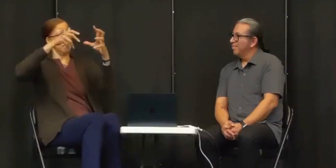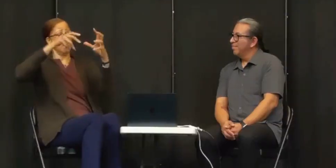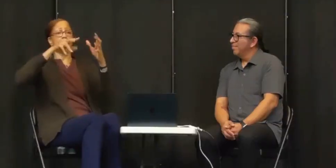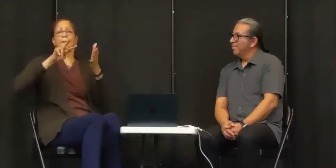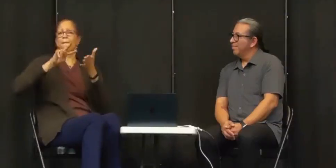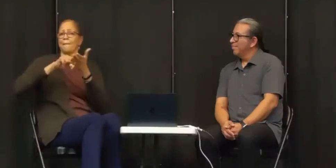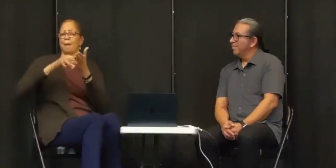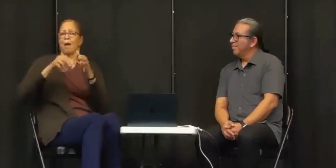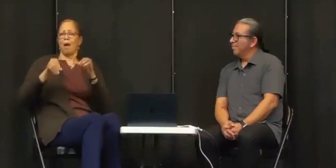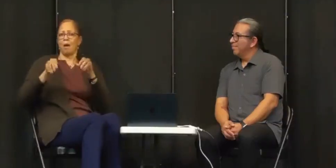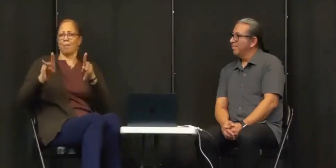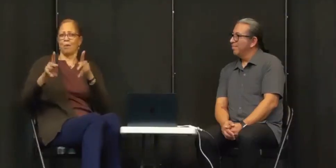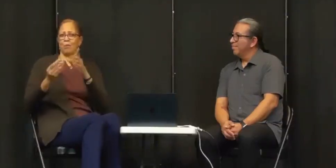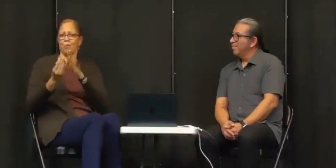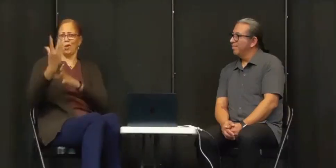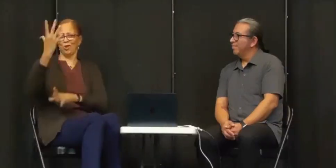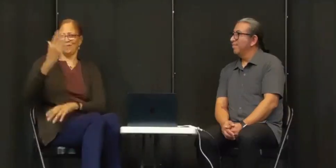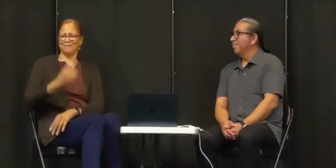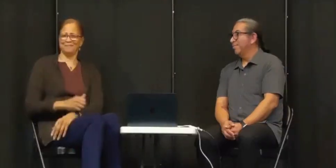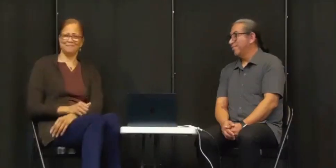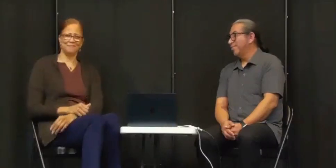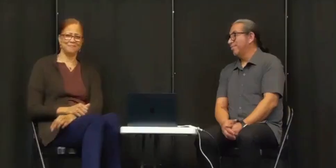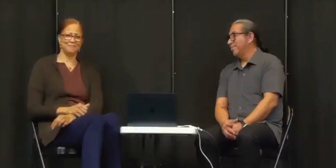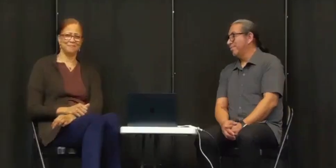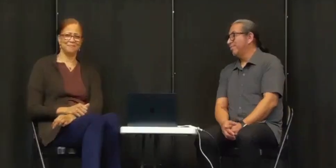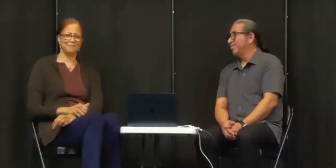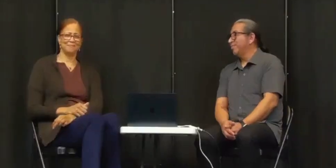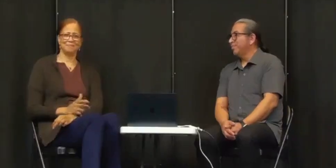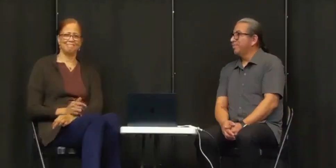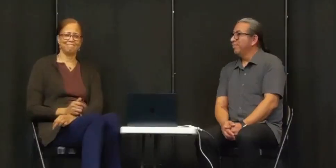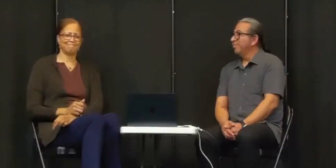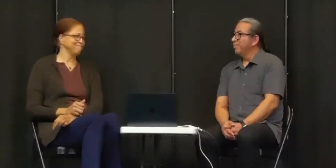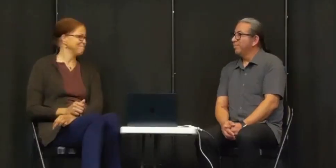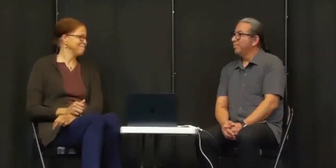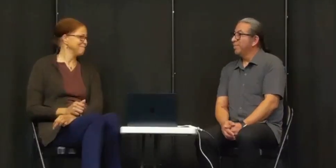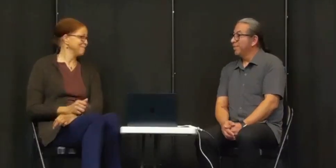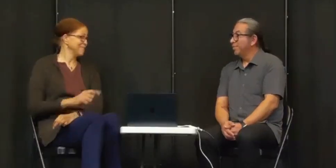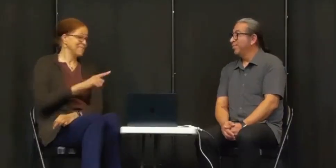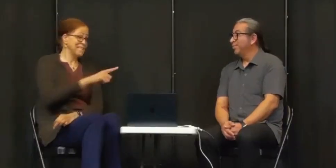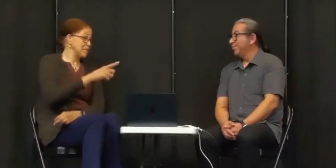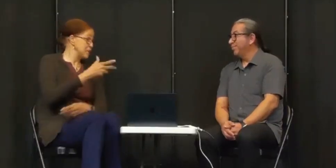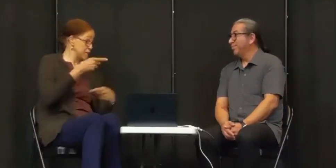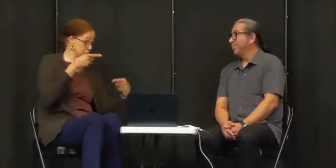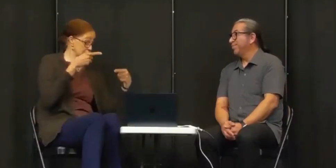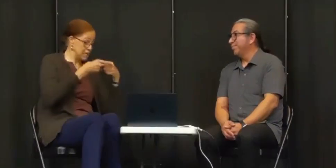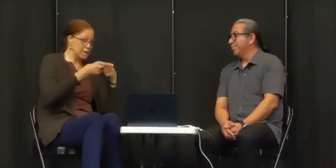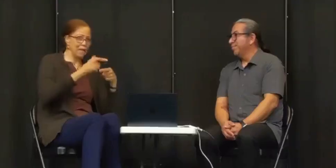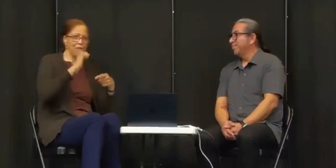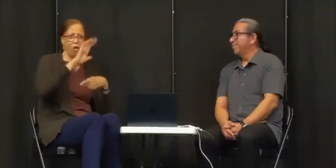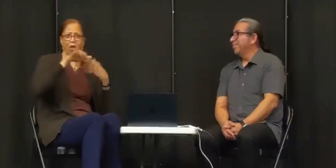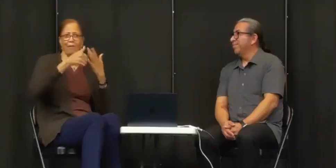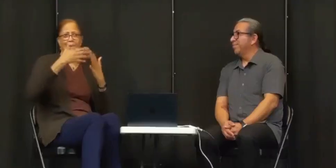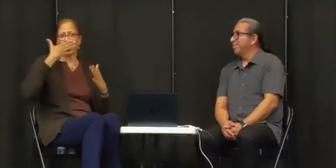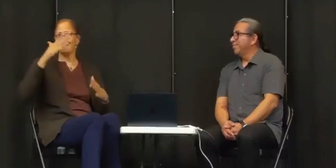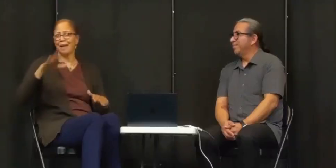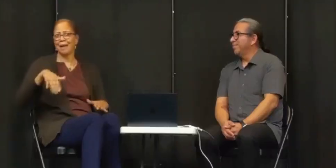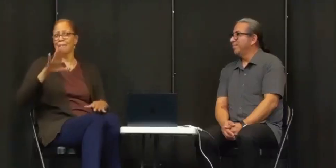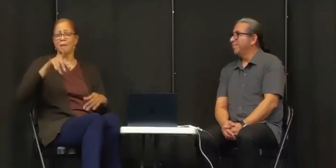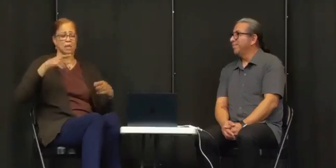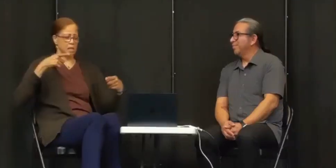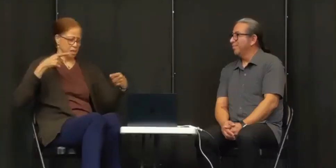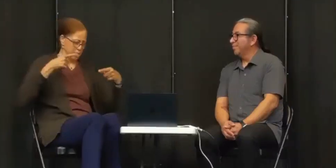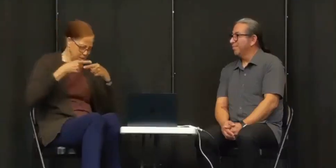anytime that there is a miscommunication or something goes awry, it's an opportunity to improve.